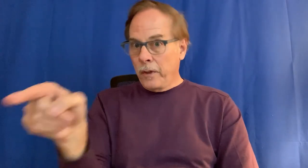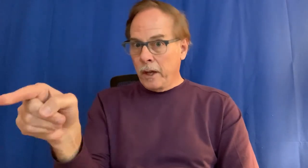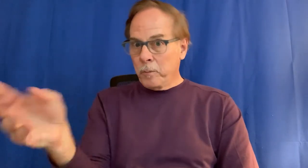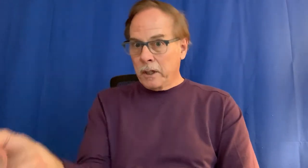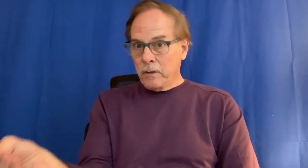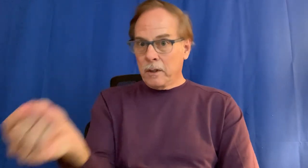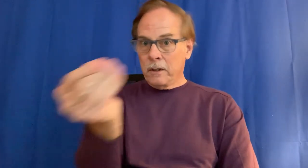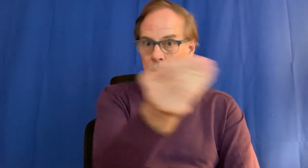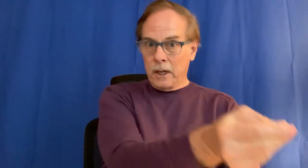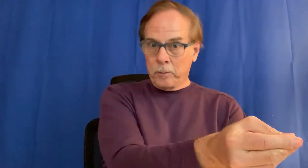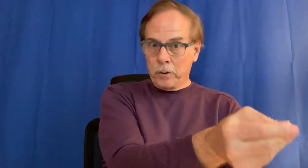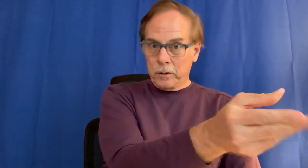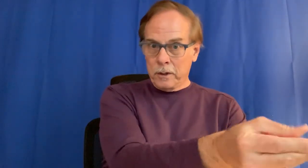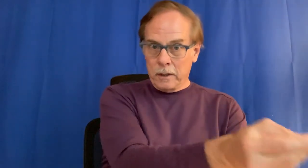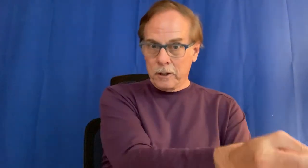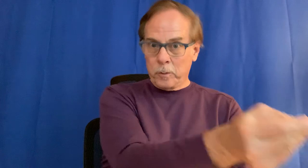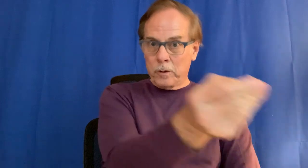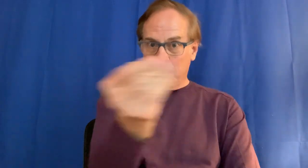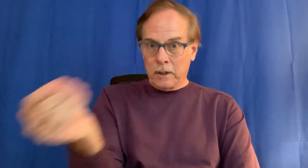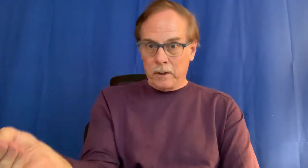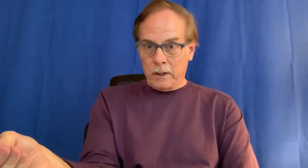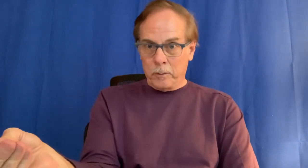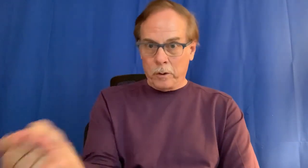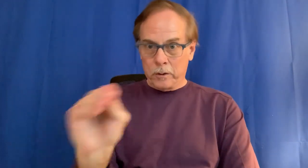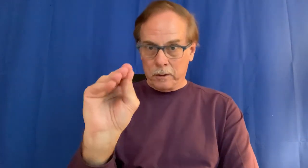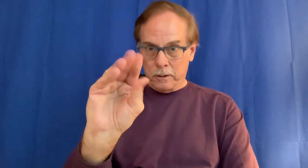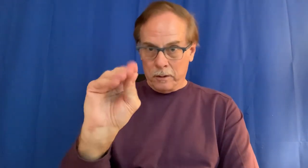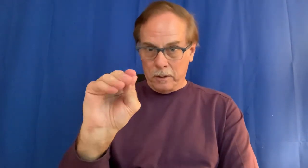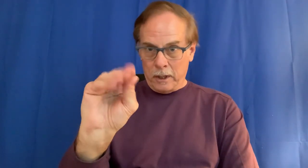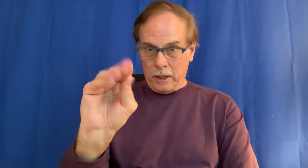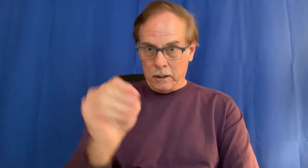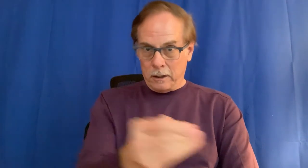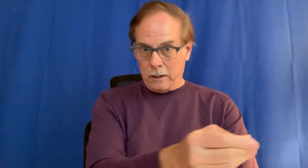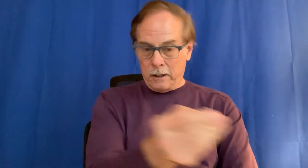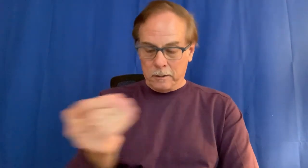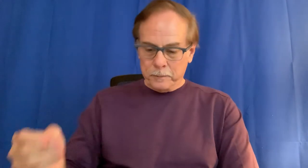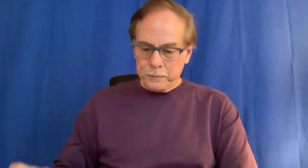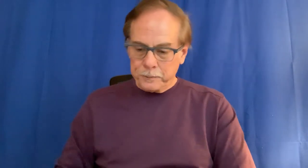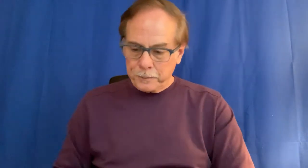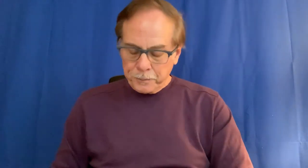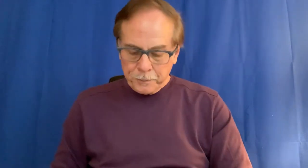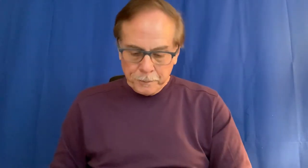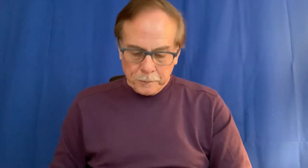Them giving that person and this person giving that person. The hand like that.